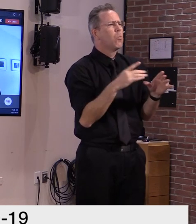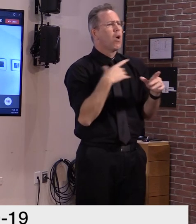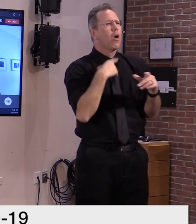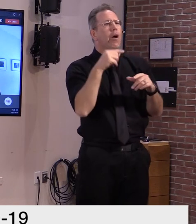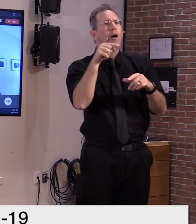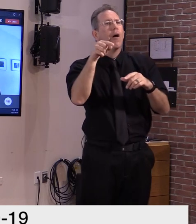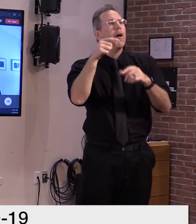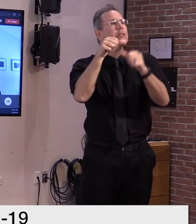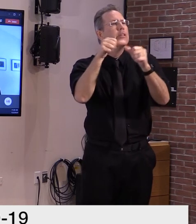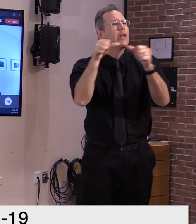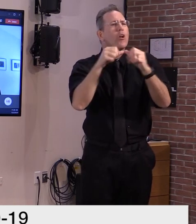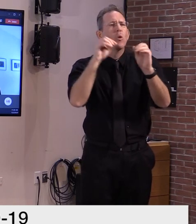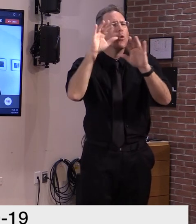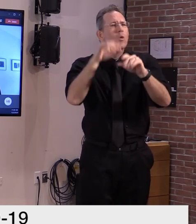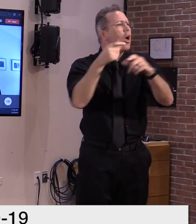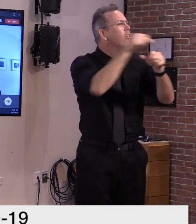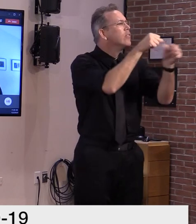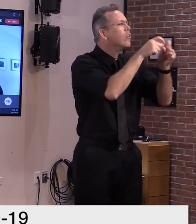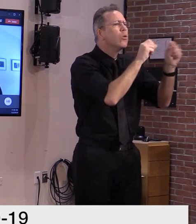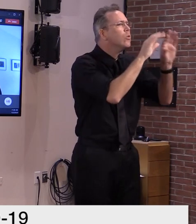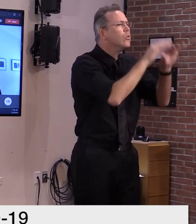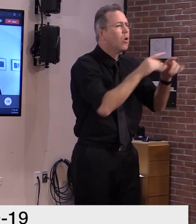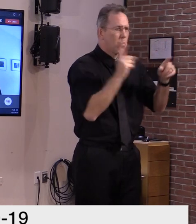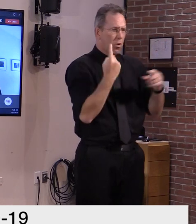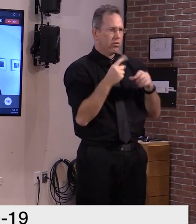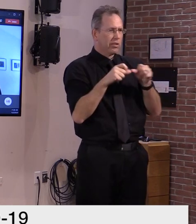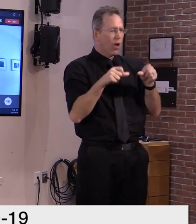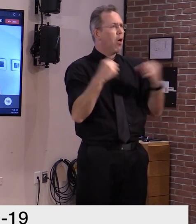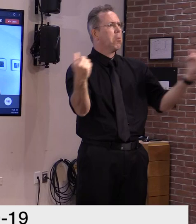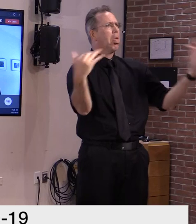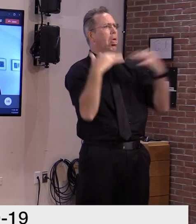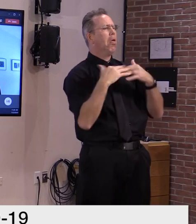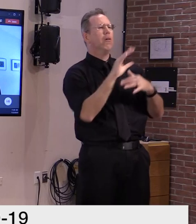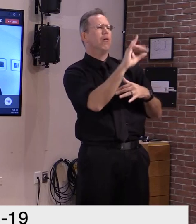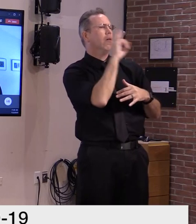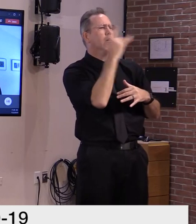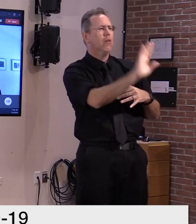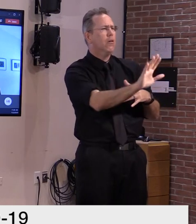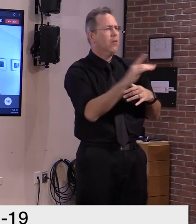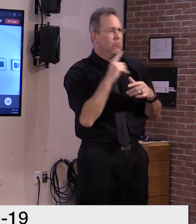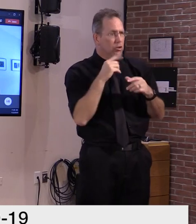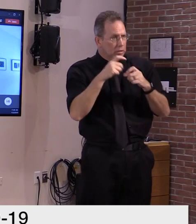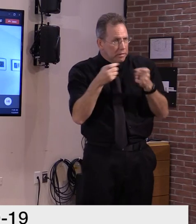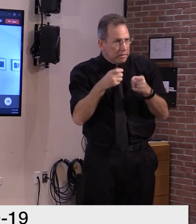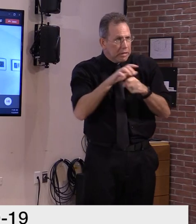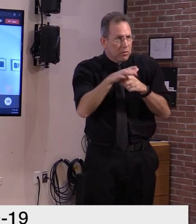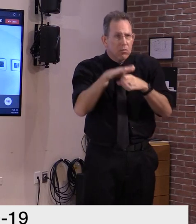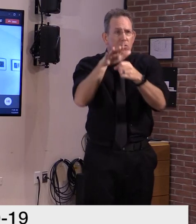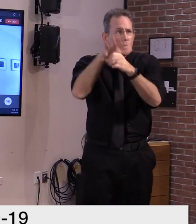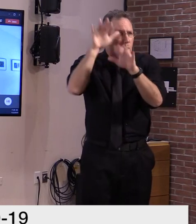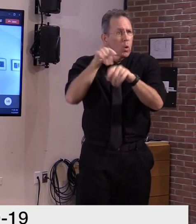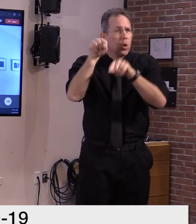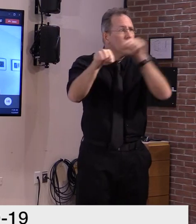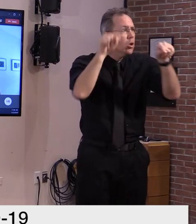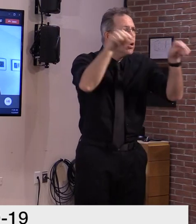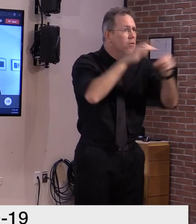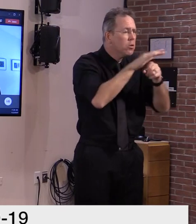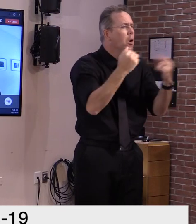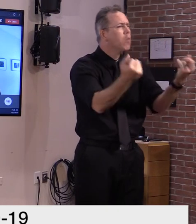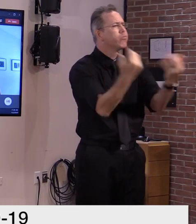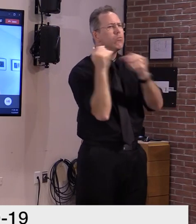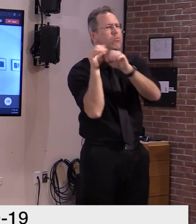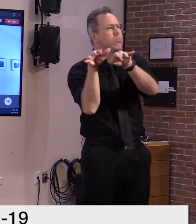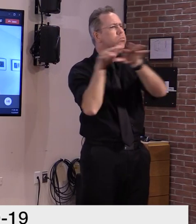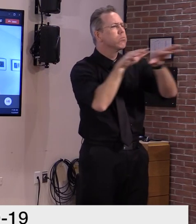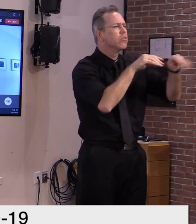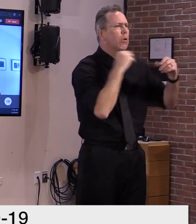innovative ideas, such as Fulton, where they're offering ski cabanas so that people don't crowd into the lodge, or